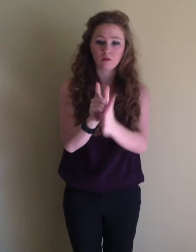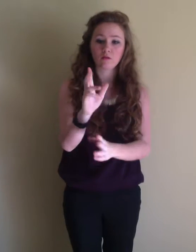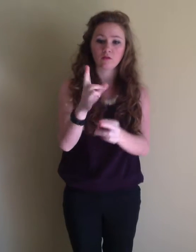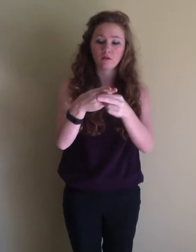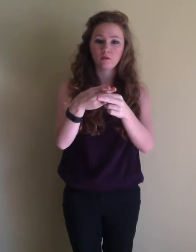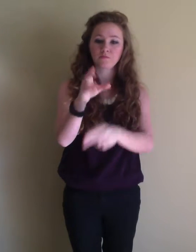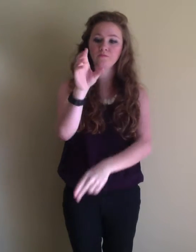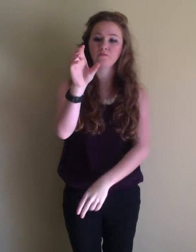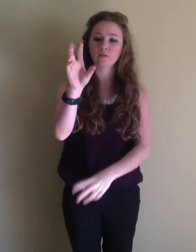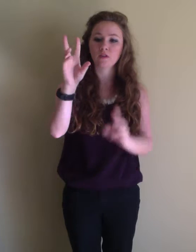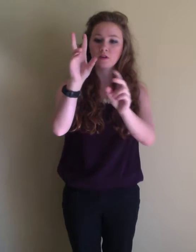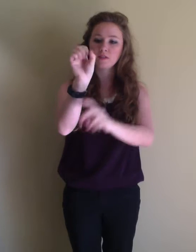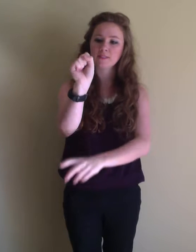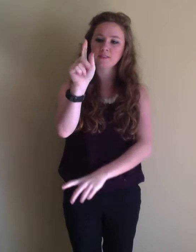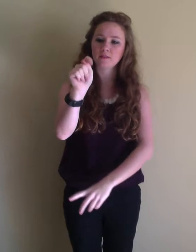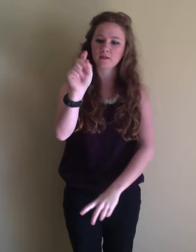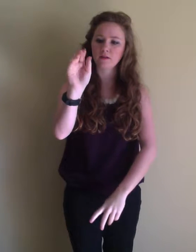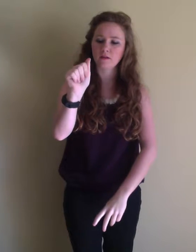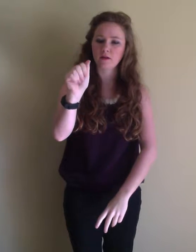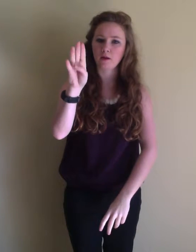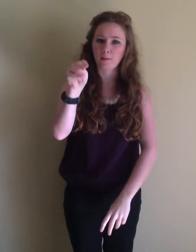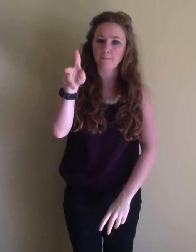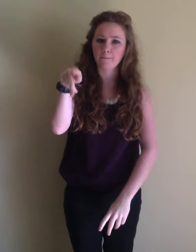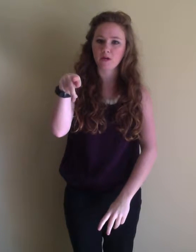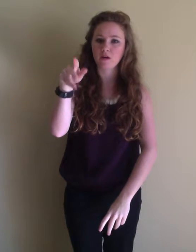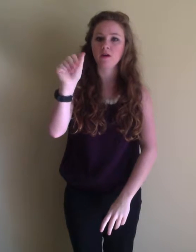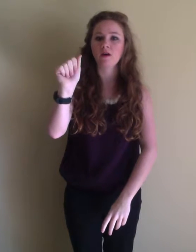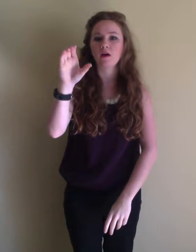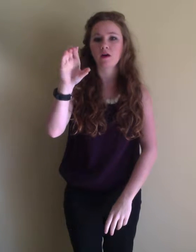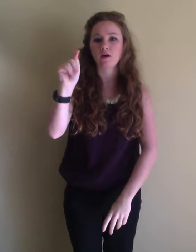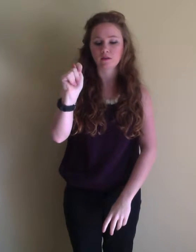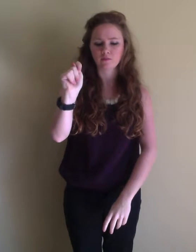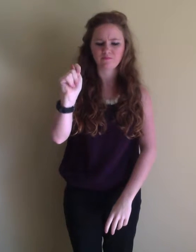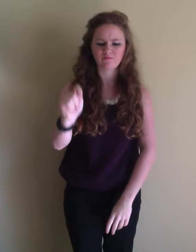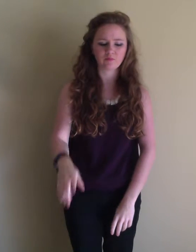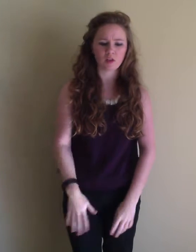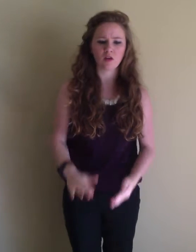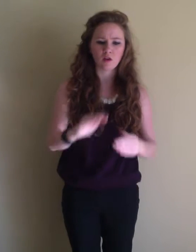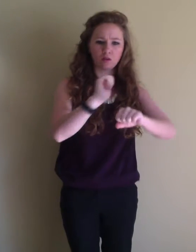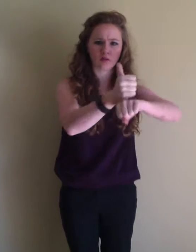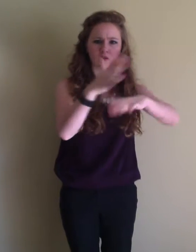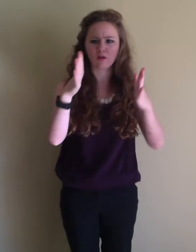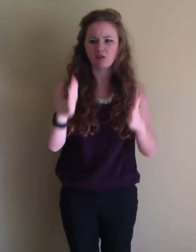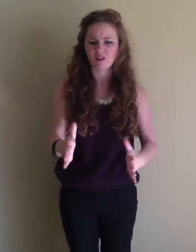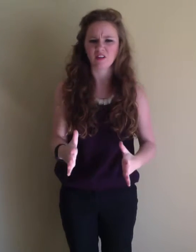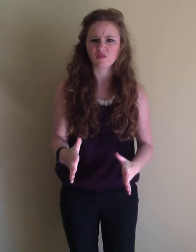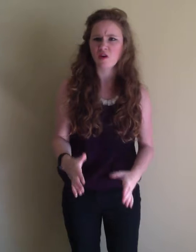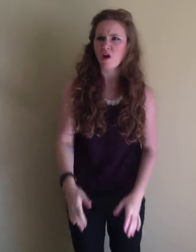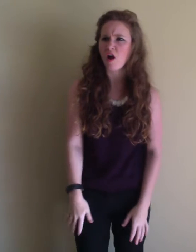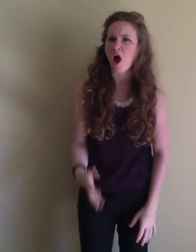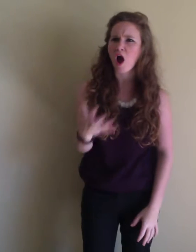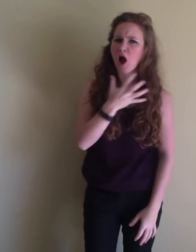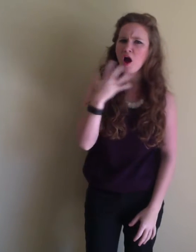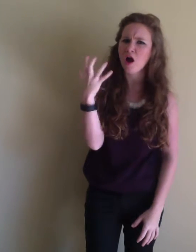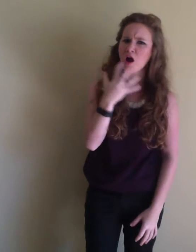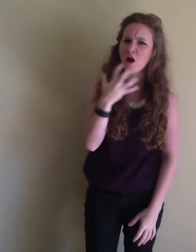it tyranny. They complain. They say, no taxation without representation. Remember, the colonists paid less taxes. People living here paid less